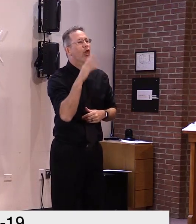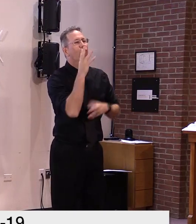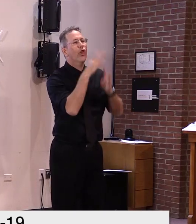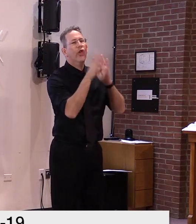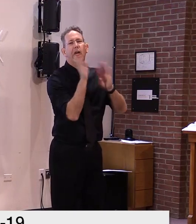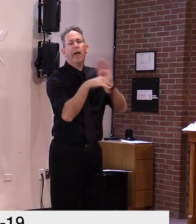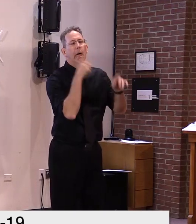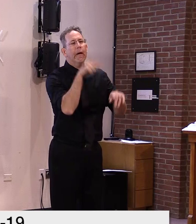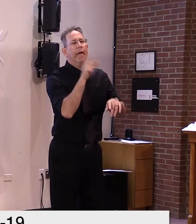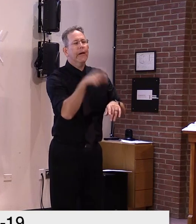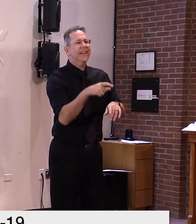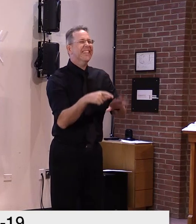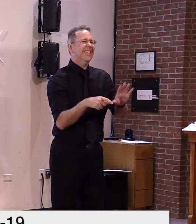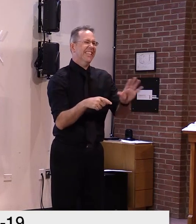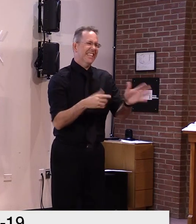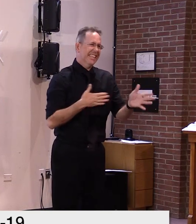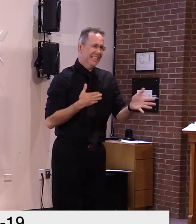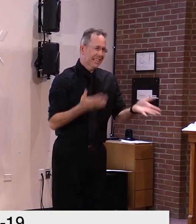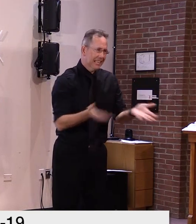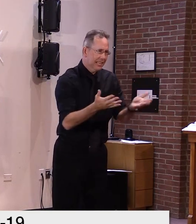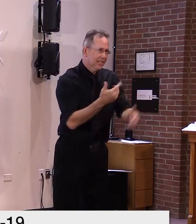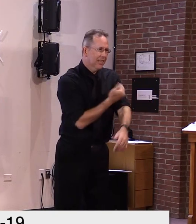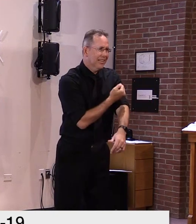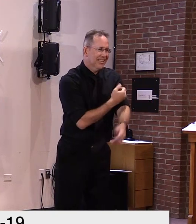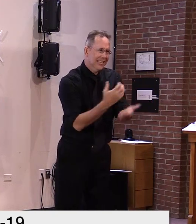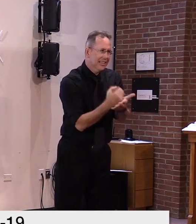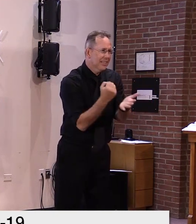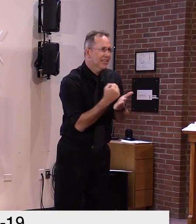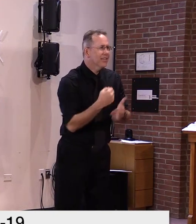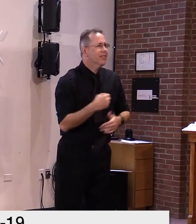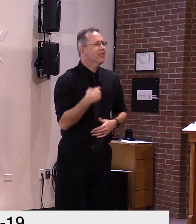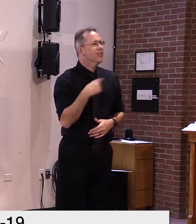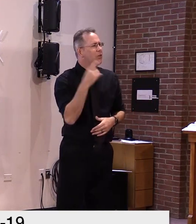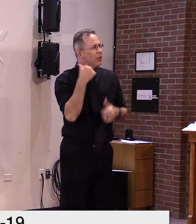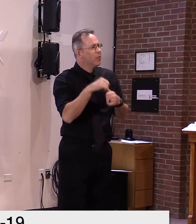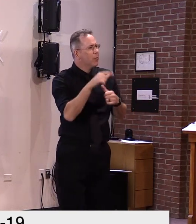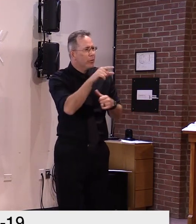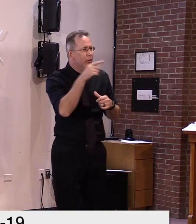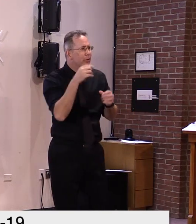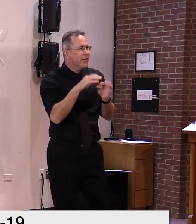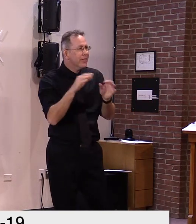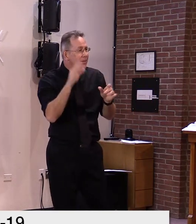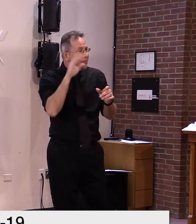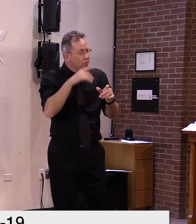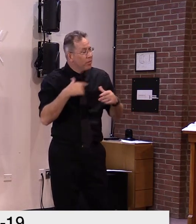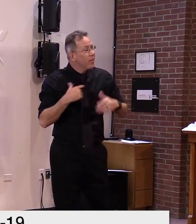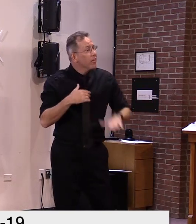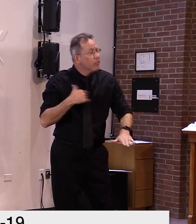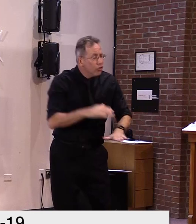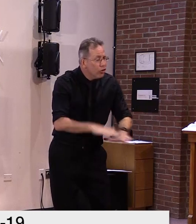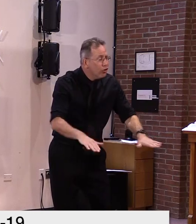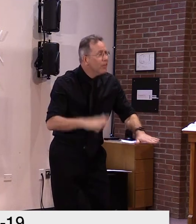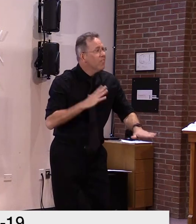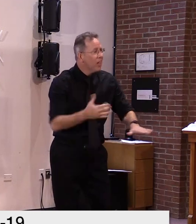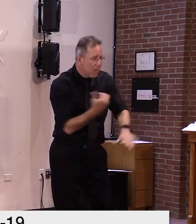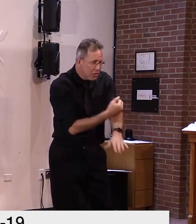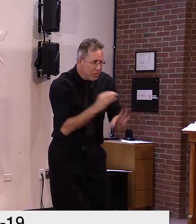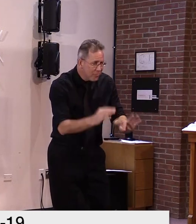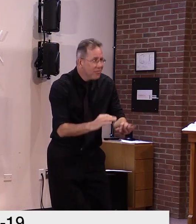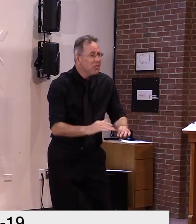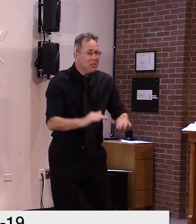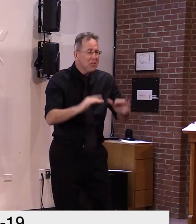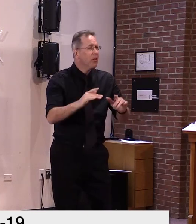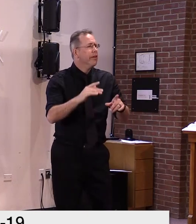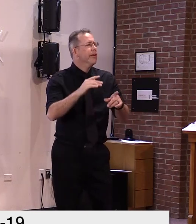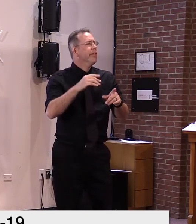year. It's important for everyone to get vaccinated. So just another reminder to do so. Turning to the education